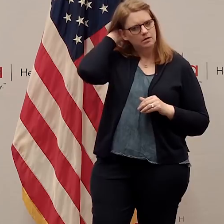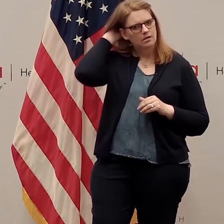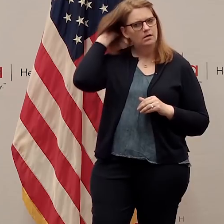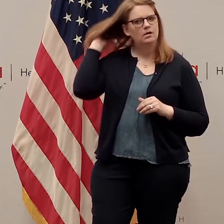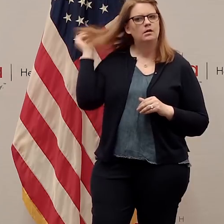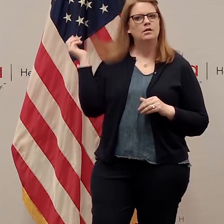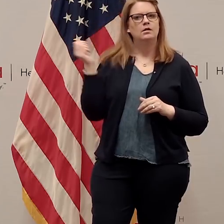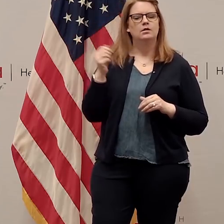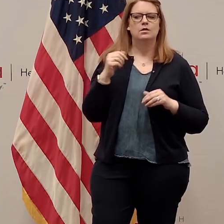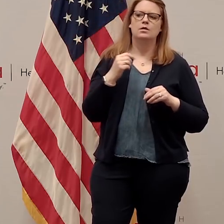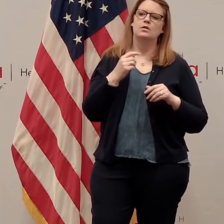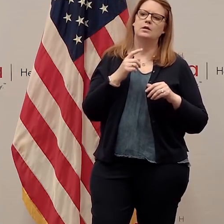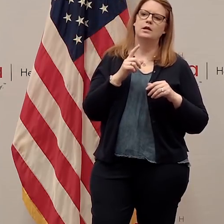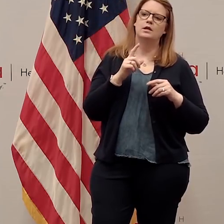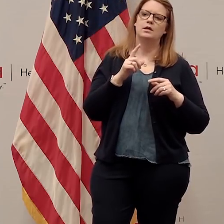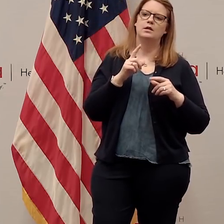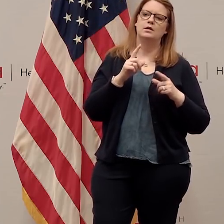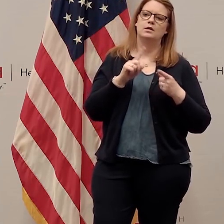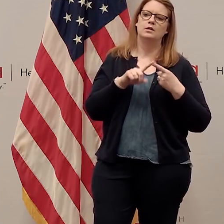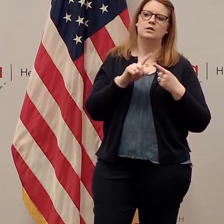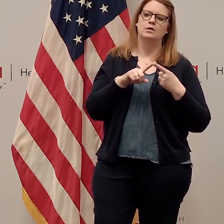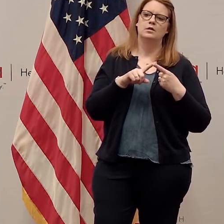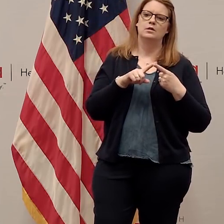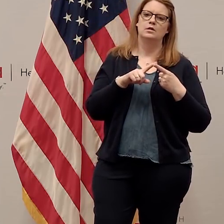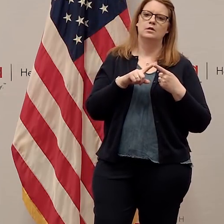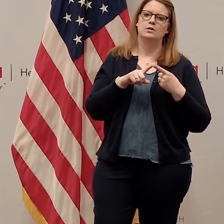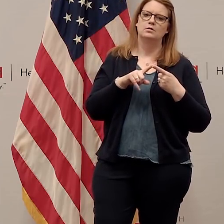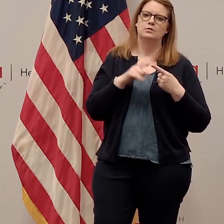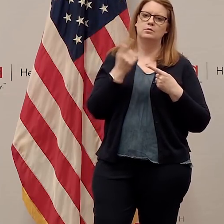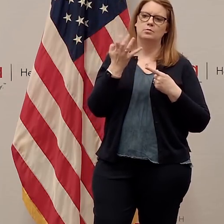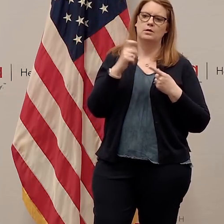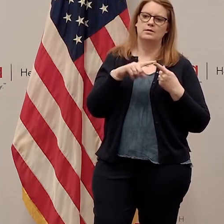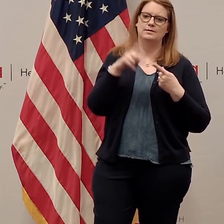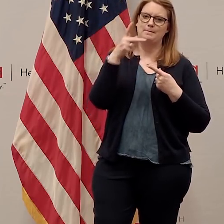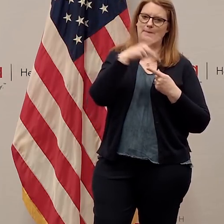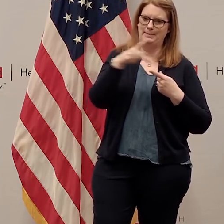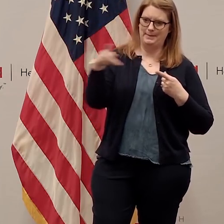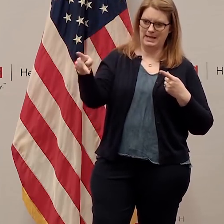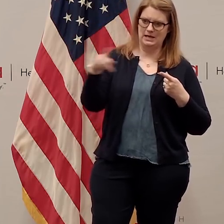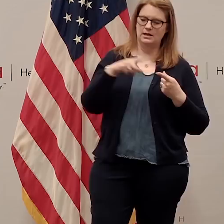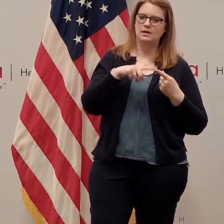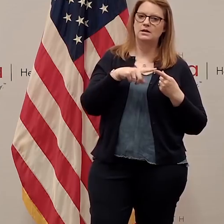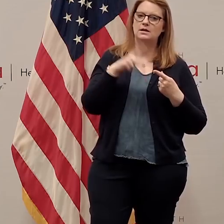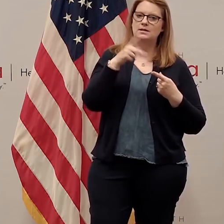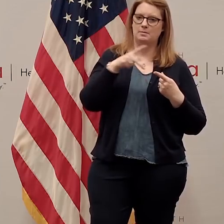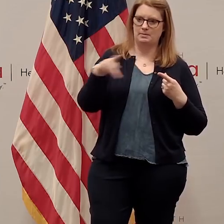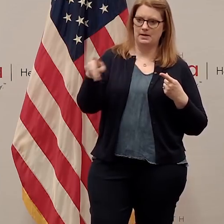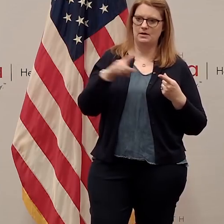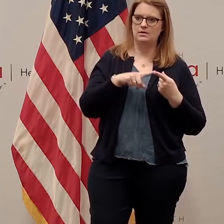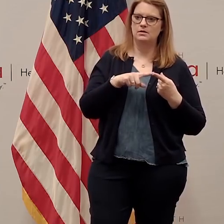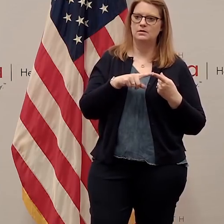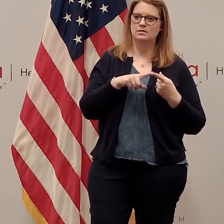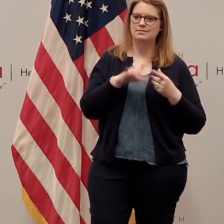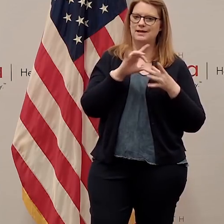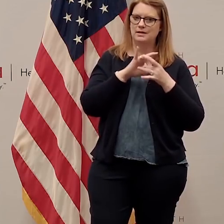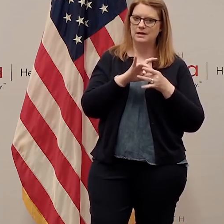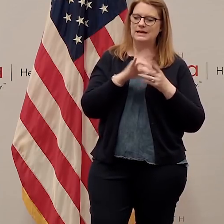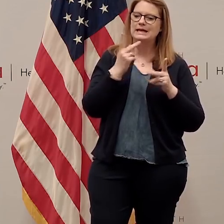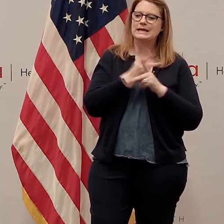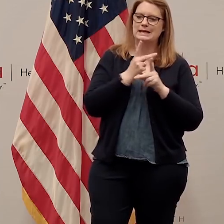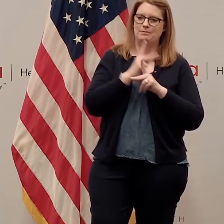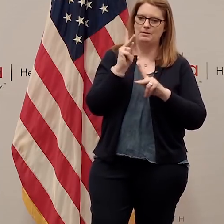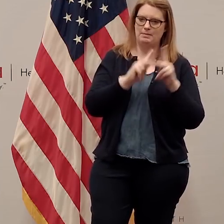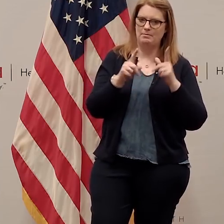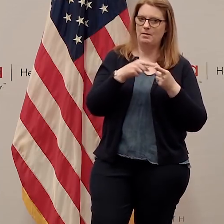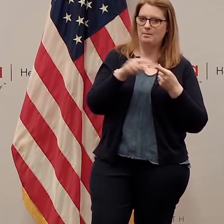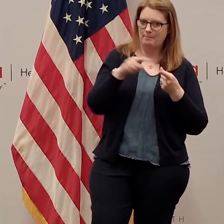do know answer one. The one that was most widely used and was most sought after was the PPP, the Payroll Protection Plan. That had to do with keeping people on the